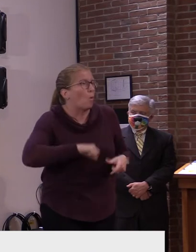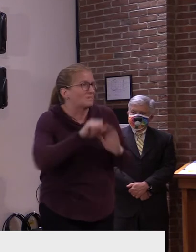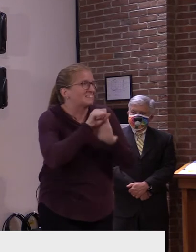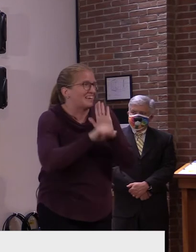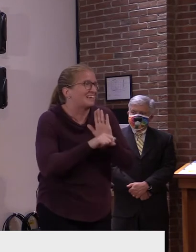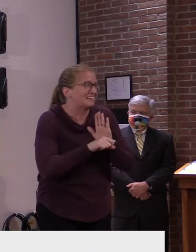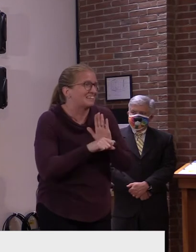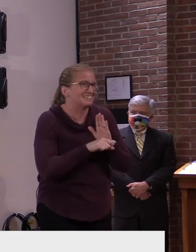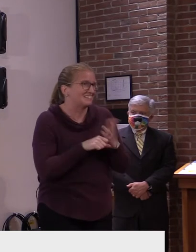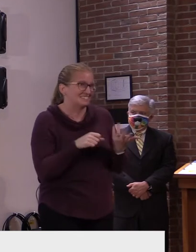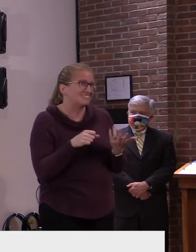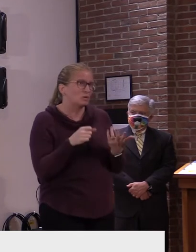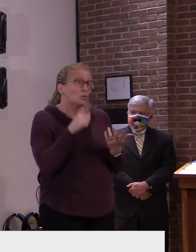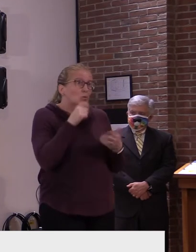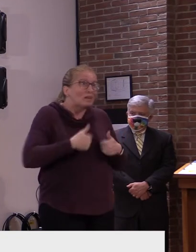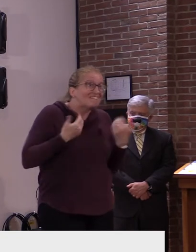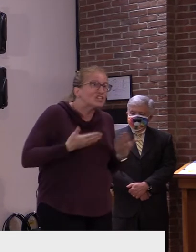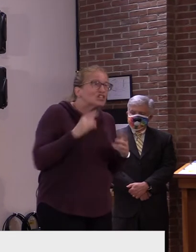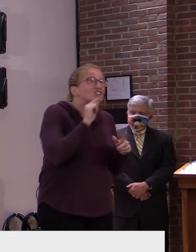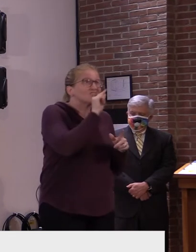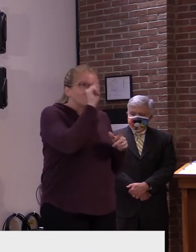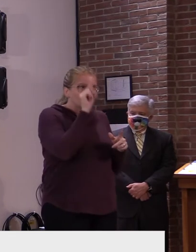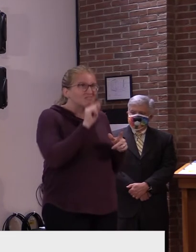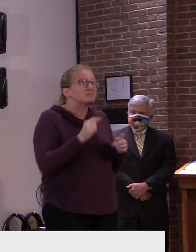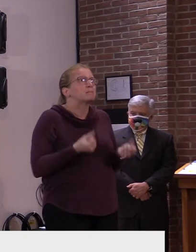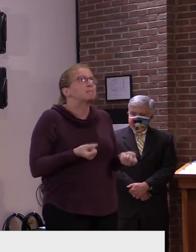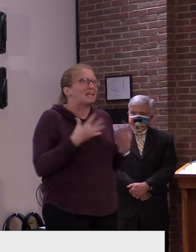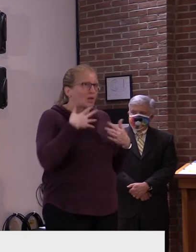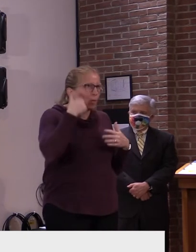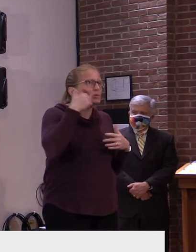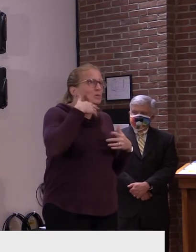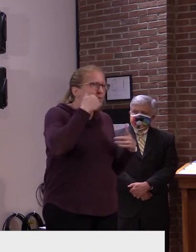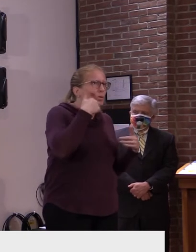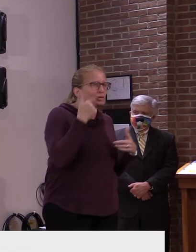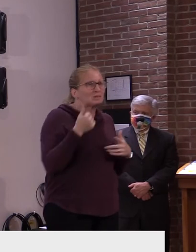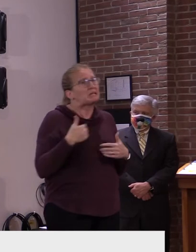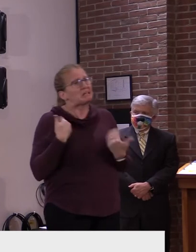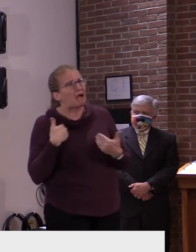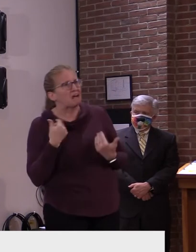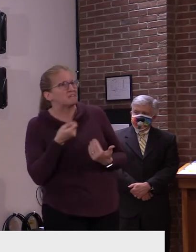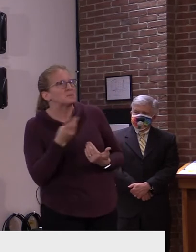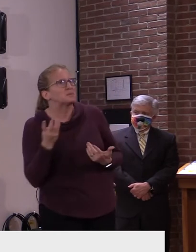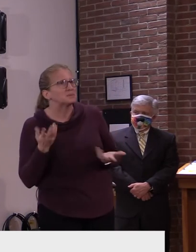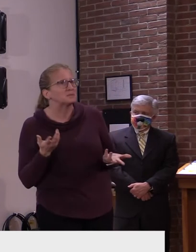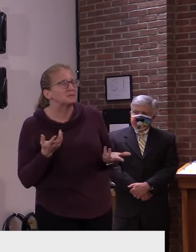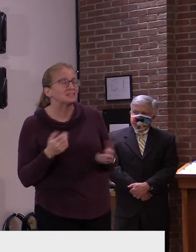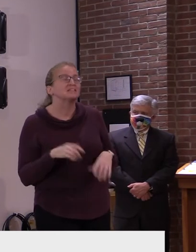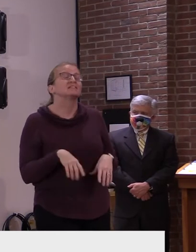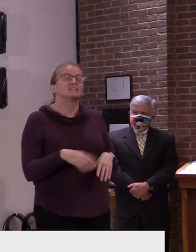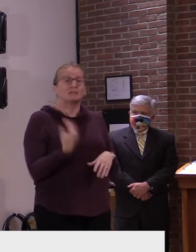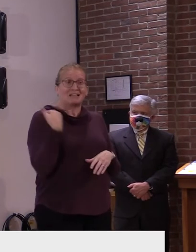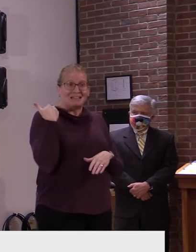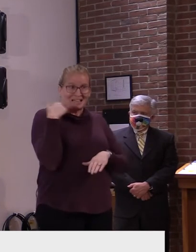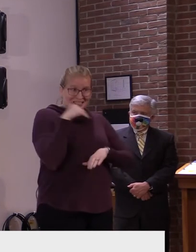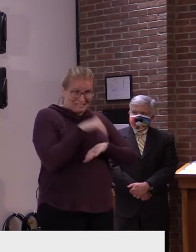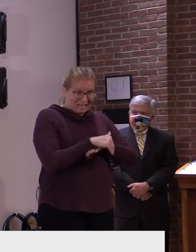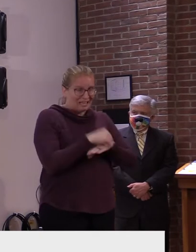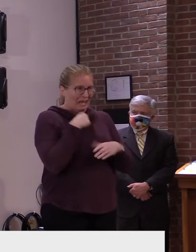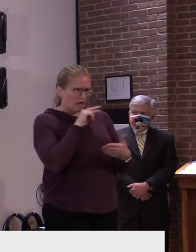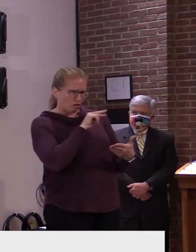look at some of the numbers and i looked at some of the cases from last night and about half of those